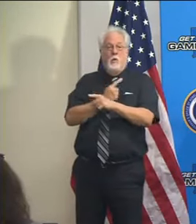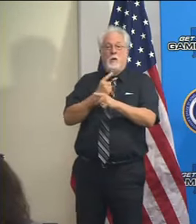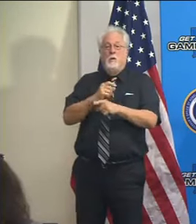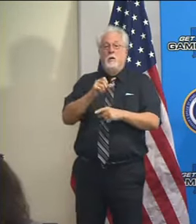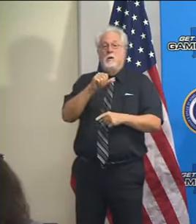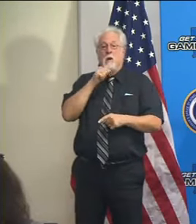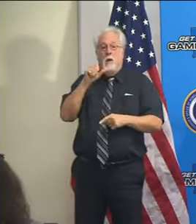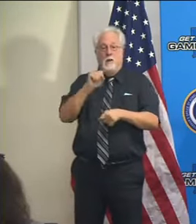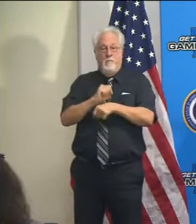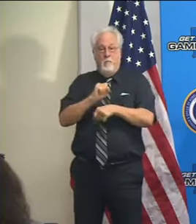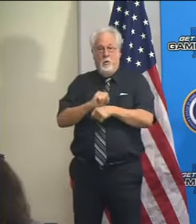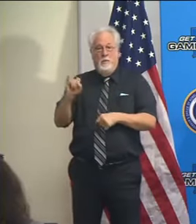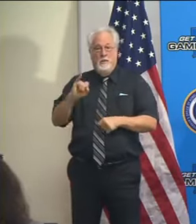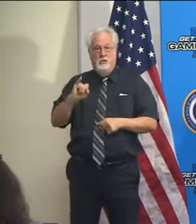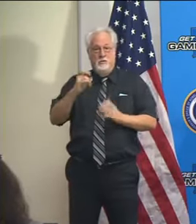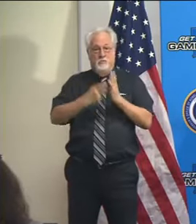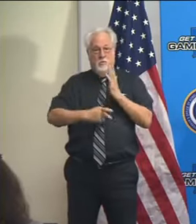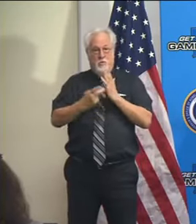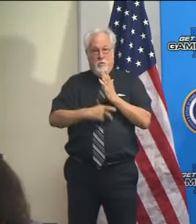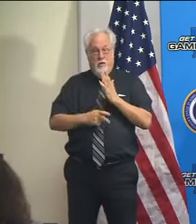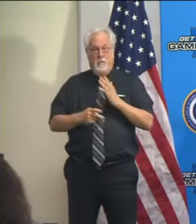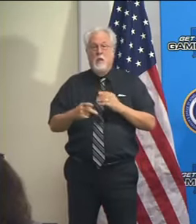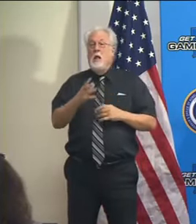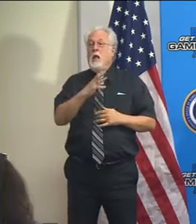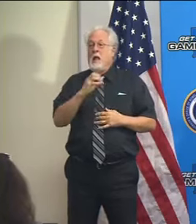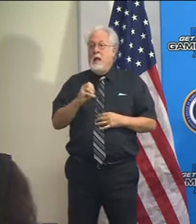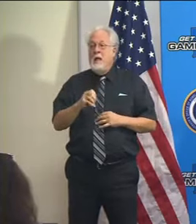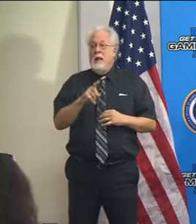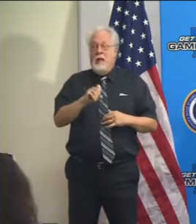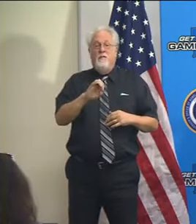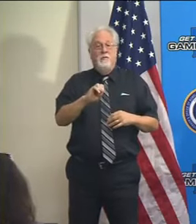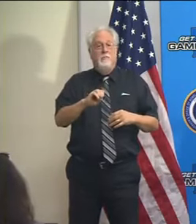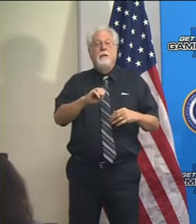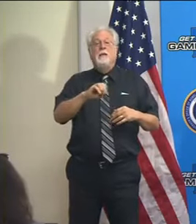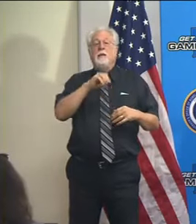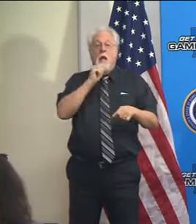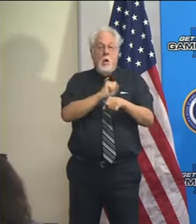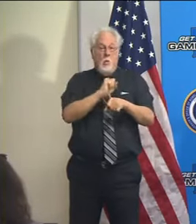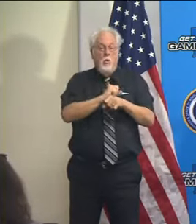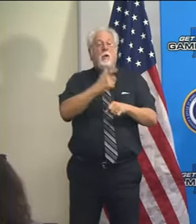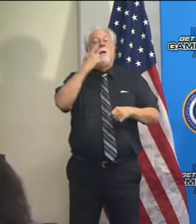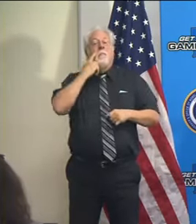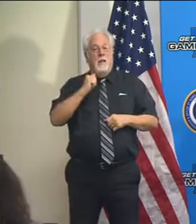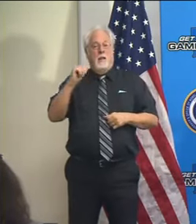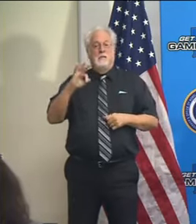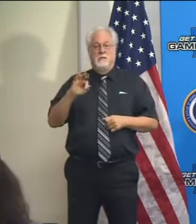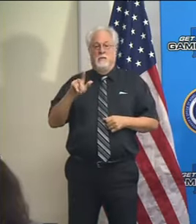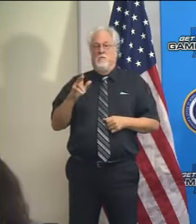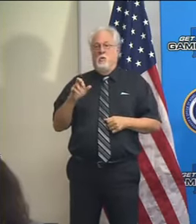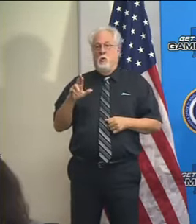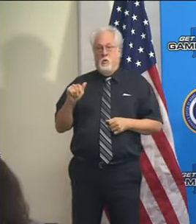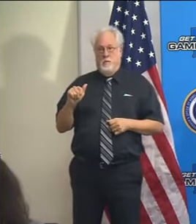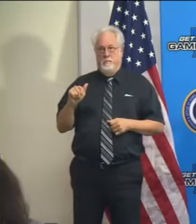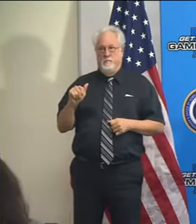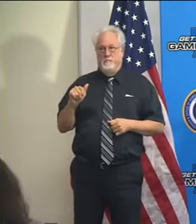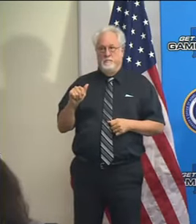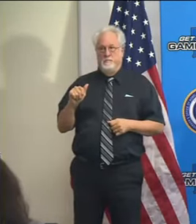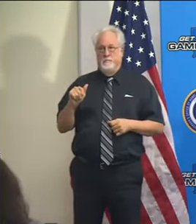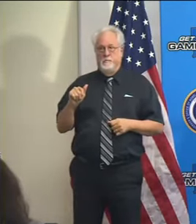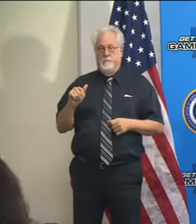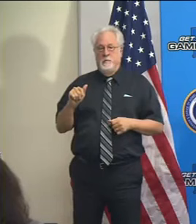unemployment insurance programs, and they have to be unemployed as a direct result of the disaster,